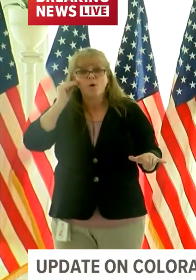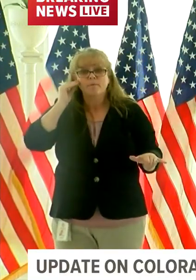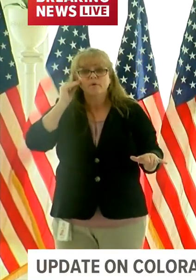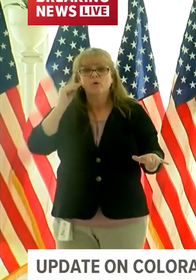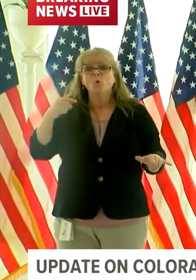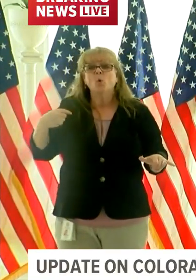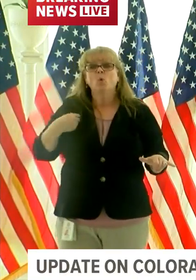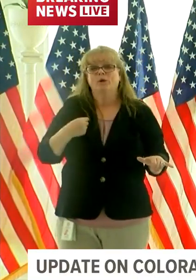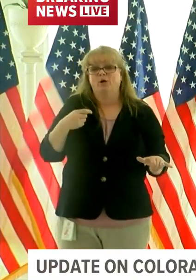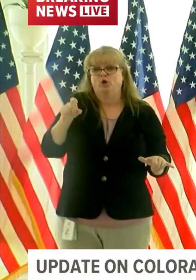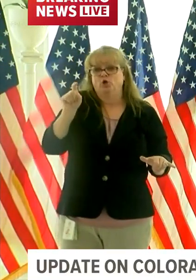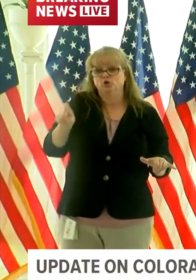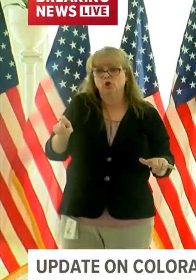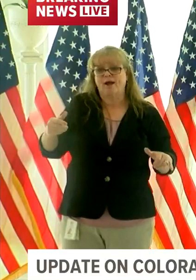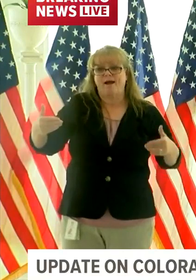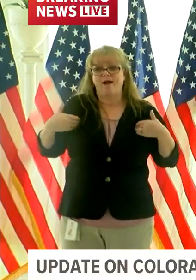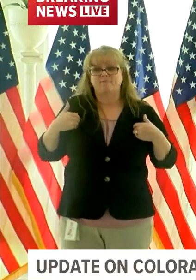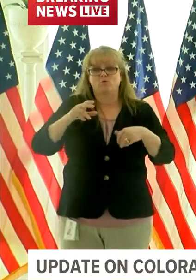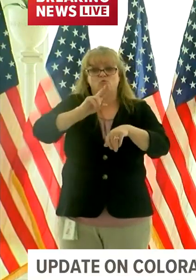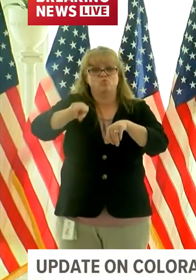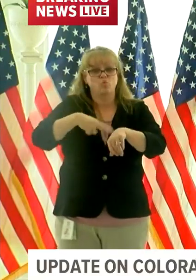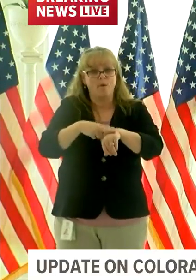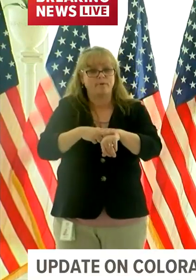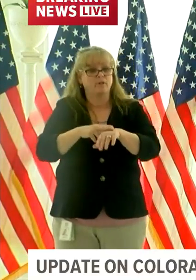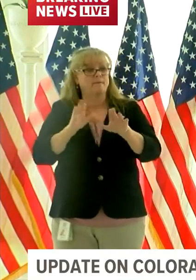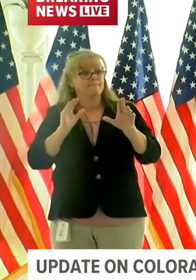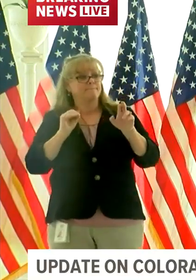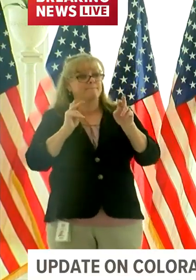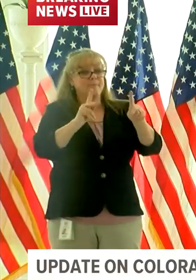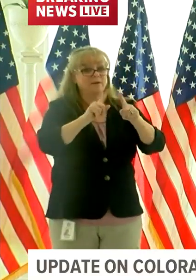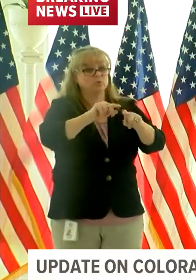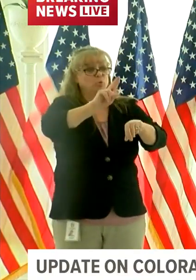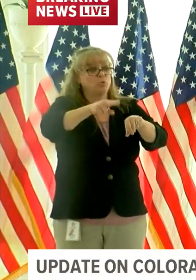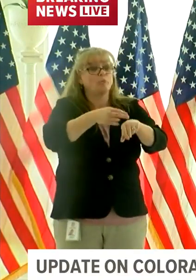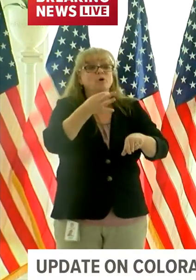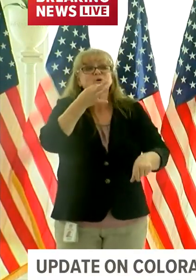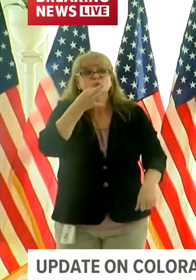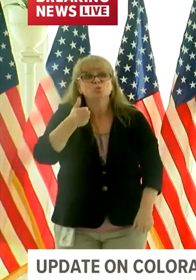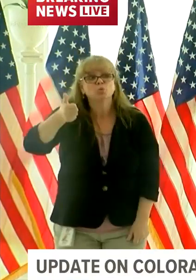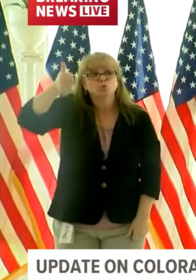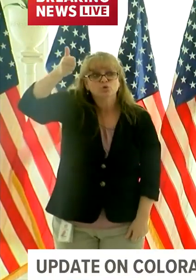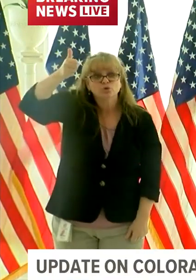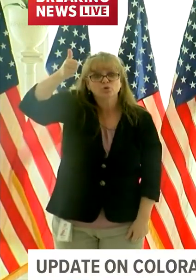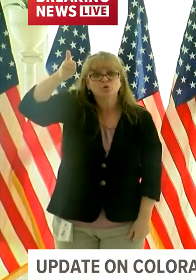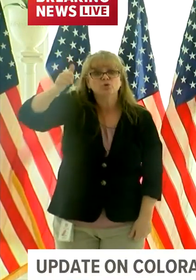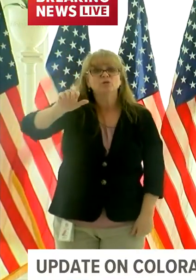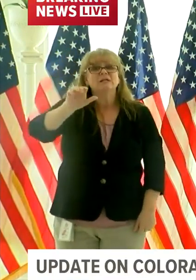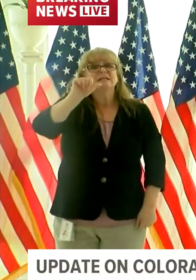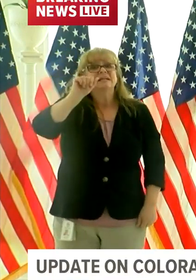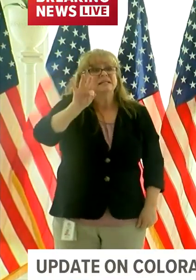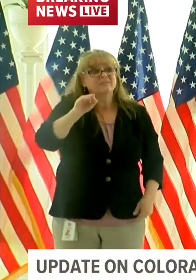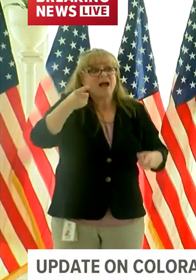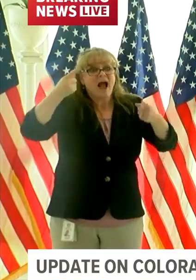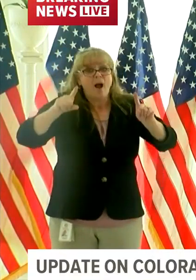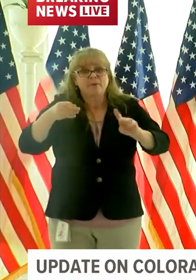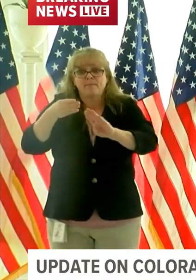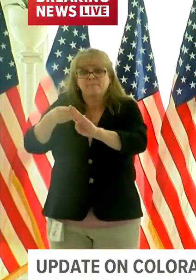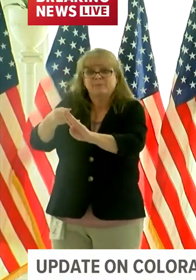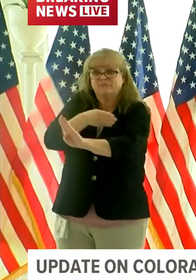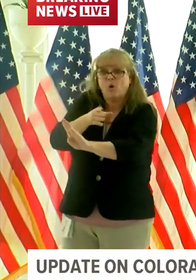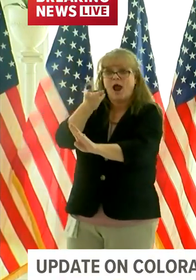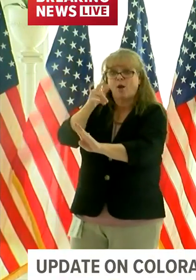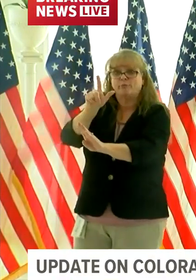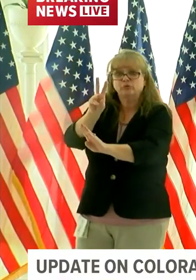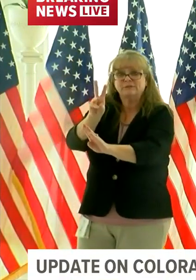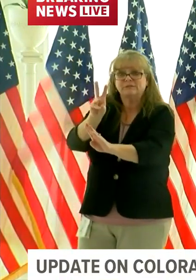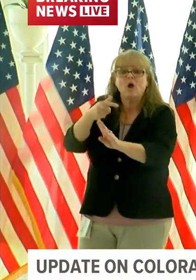normalcy by April 26th. If that can happen a day or two sooner, no one will be more excited than me to do that. We'll